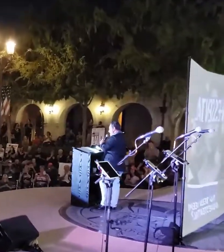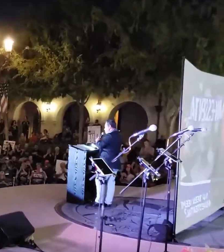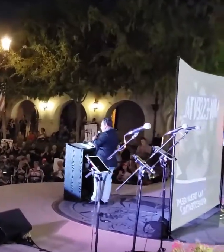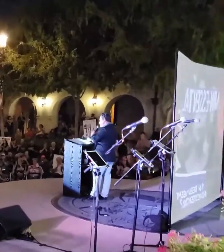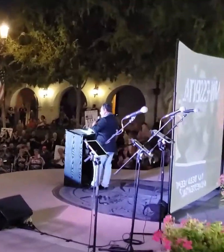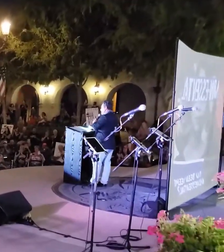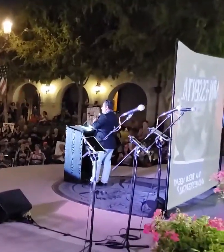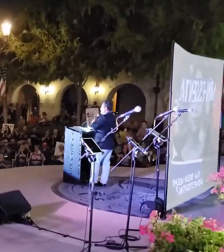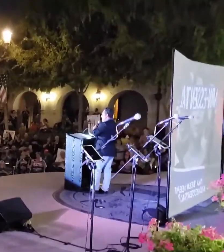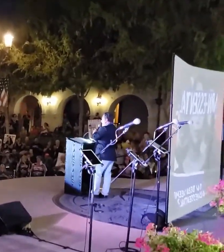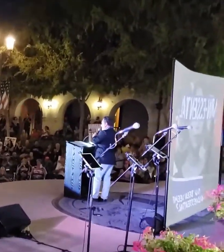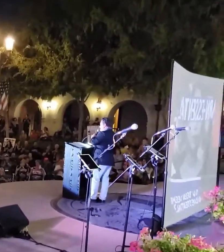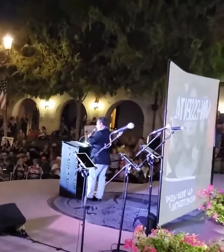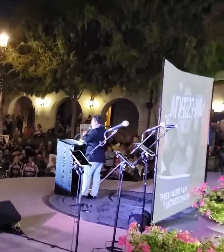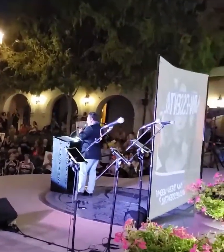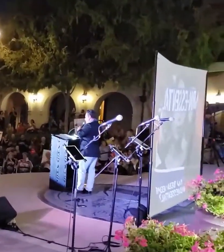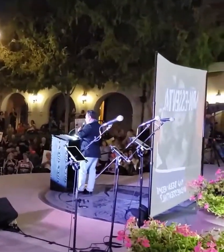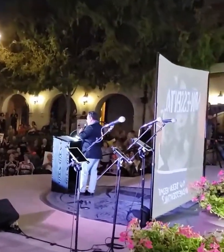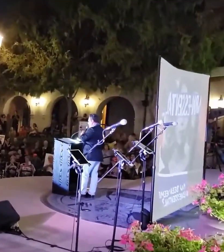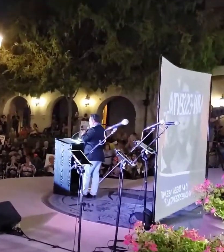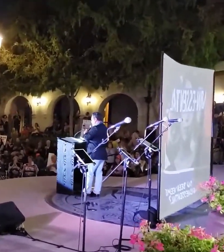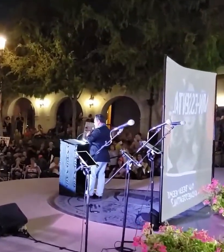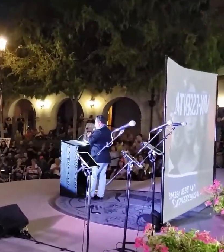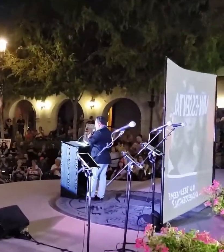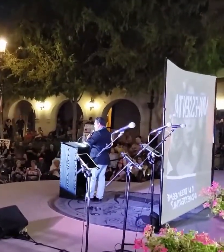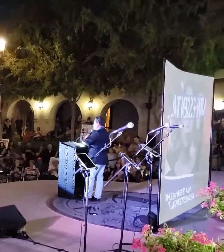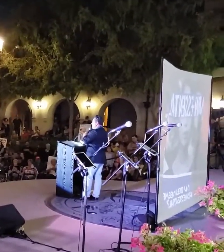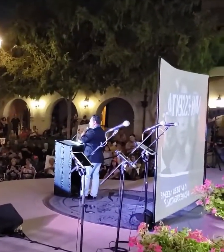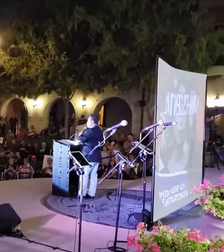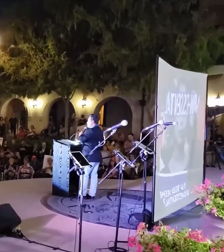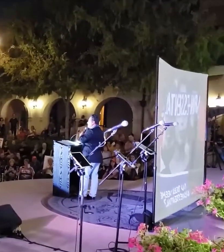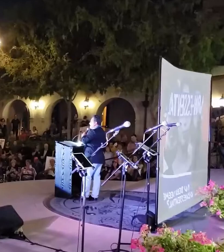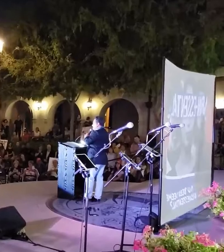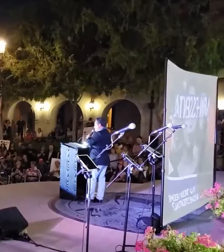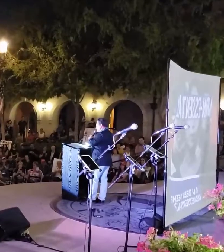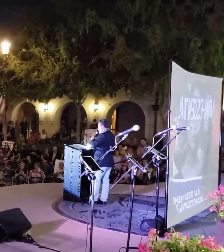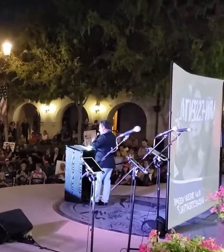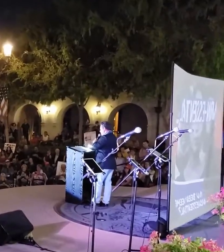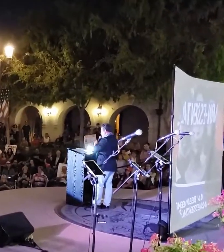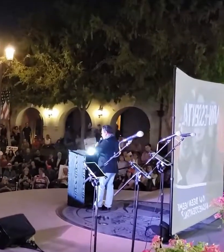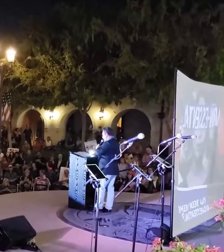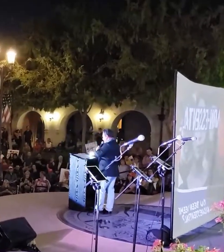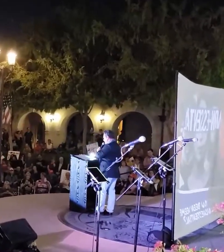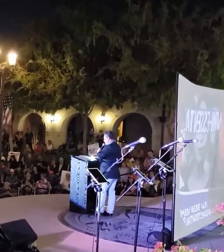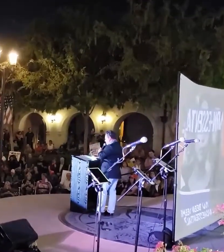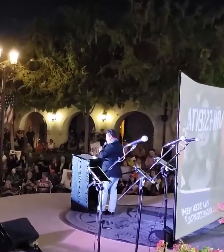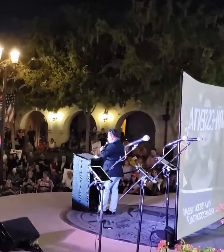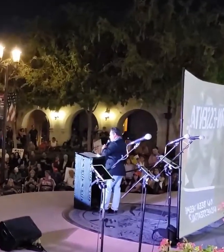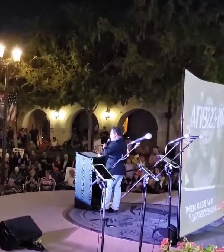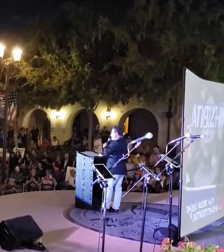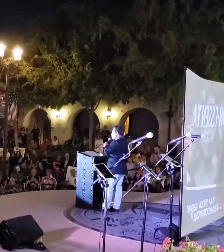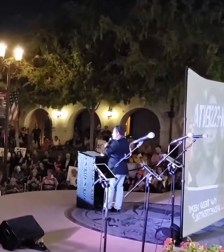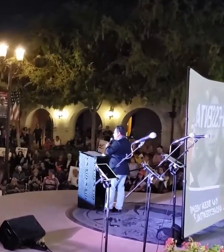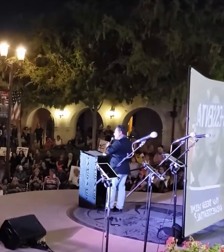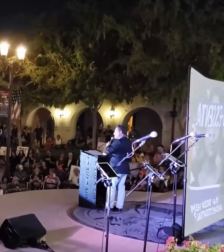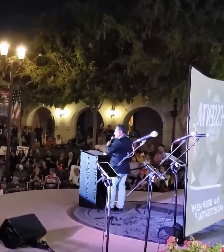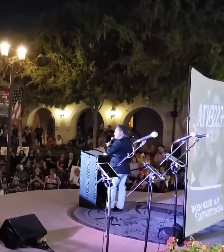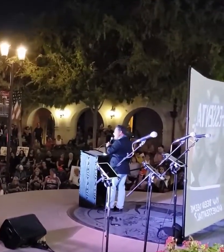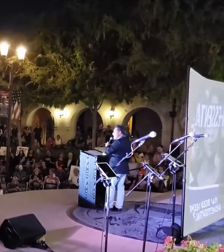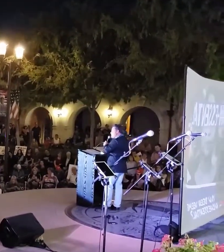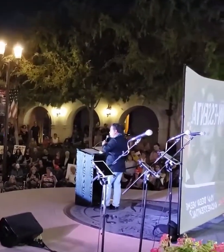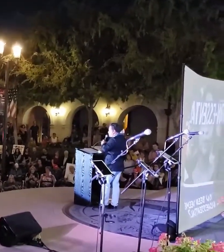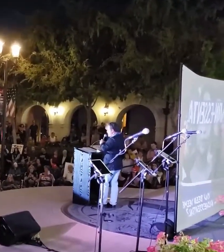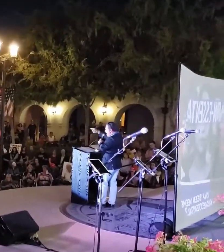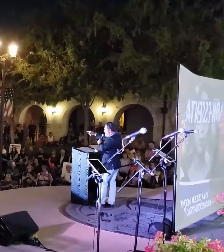All right, you better believe it. Hey, the title of our event is non-essential. This event is a rally. It isn't just mental. So when I